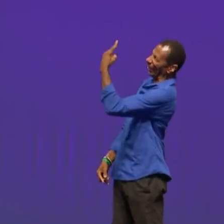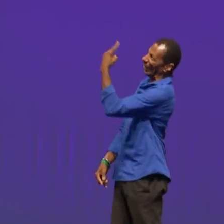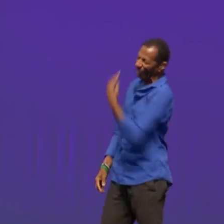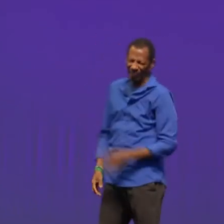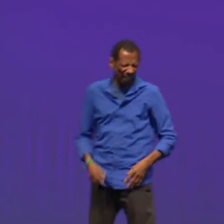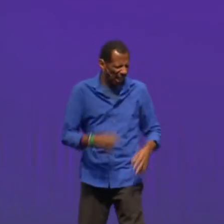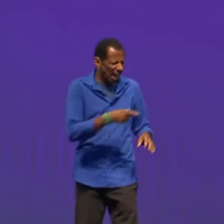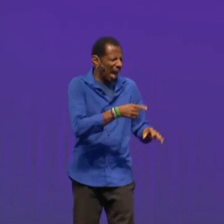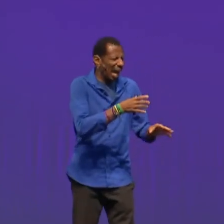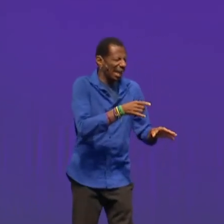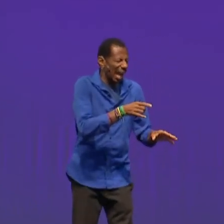of them.